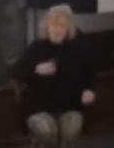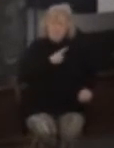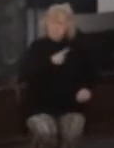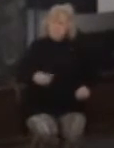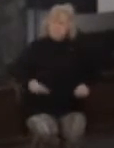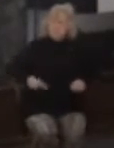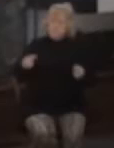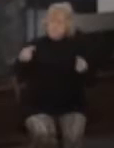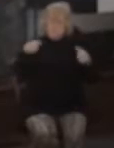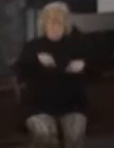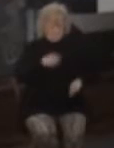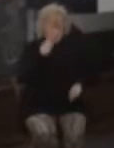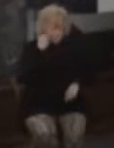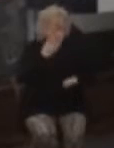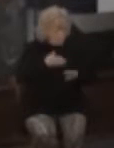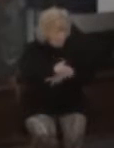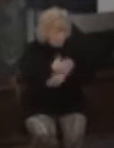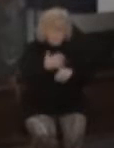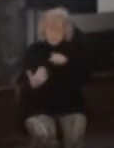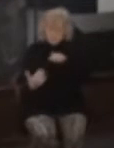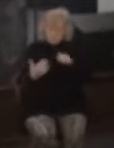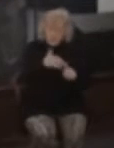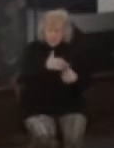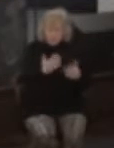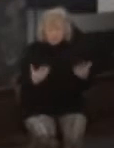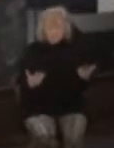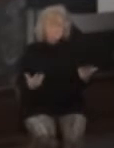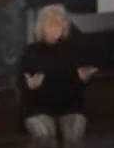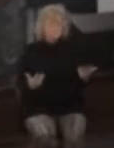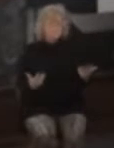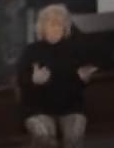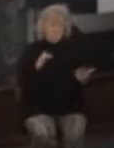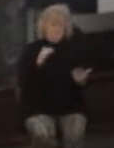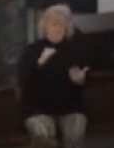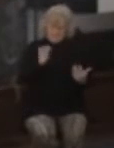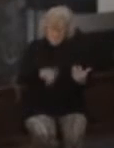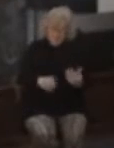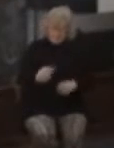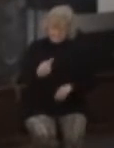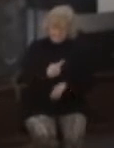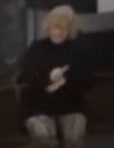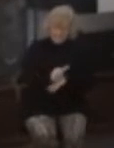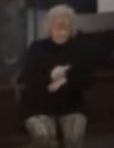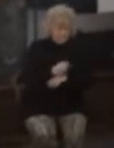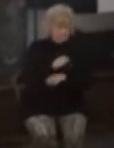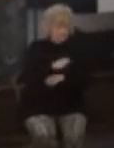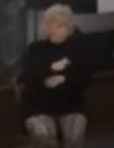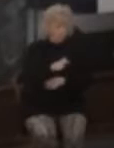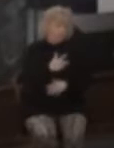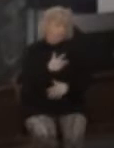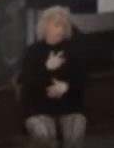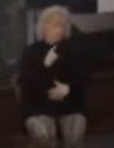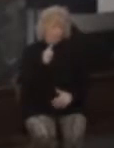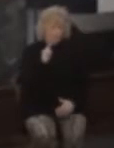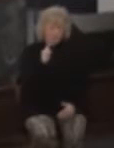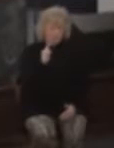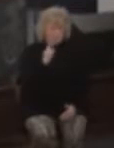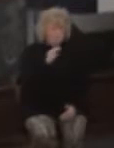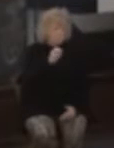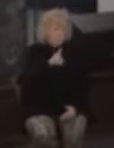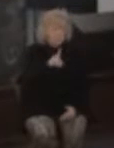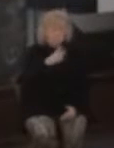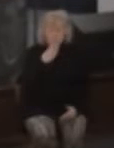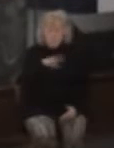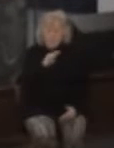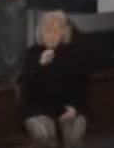where all the women were singing. And Saul is in one of his moods. And David is playing